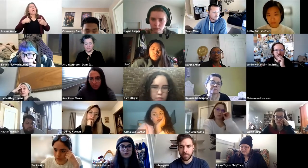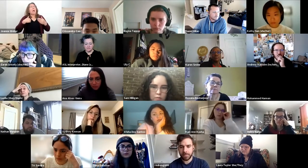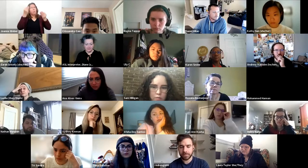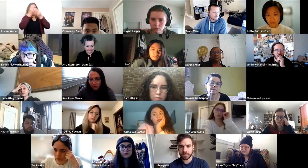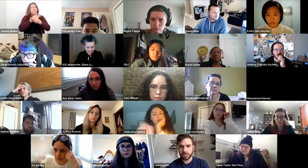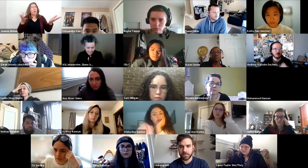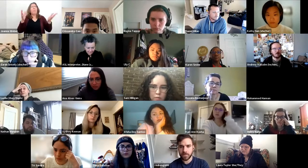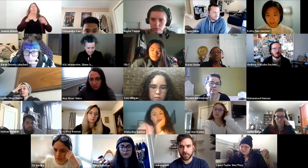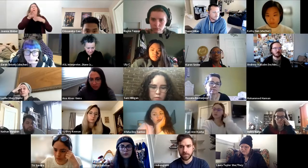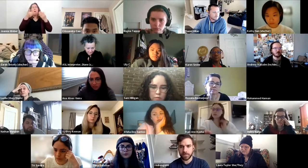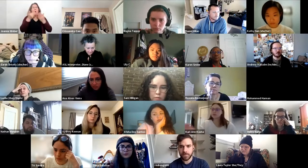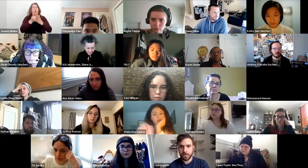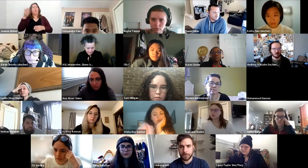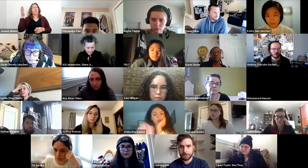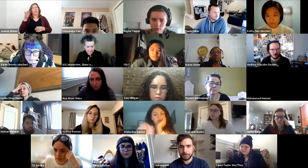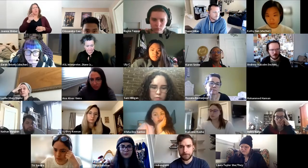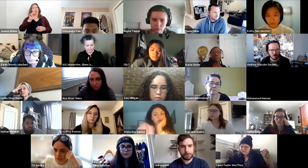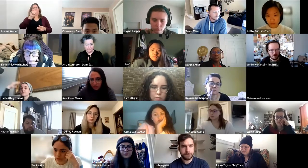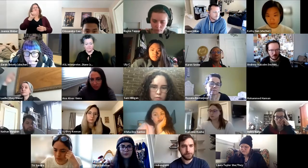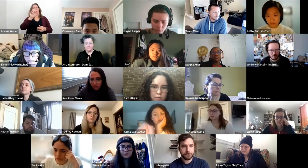Okay, so about this section.